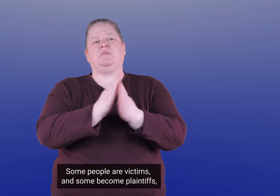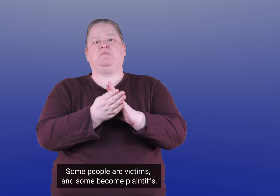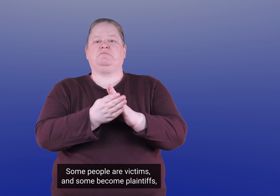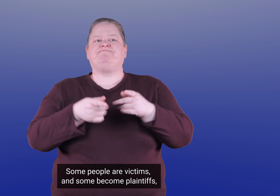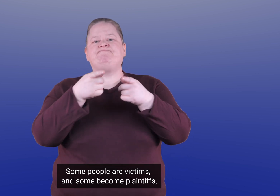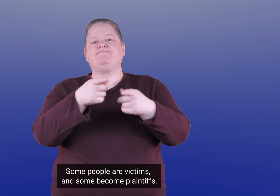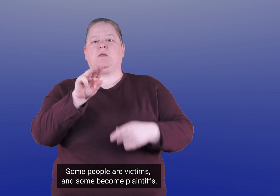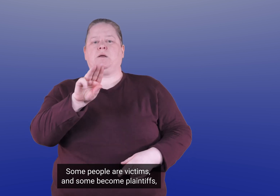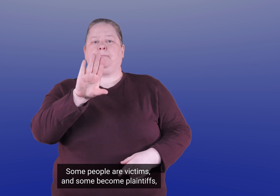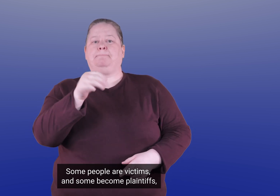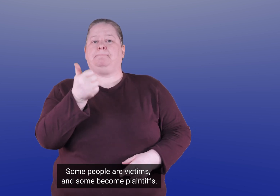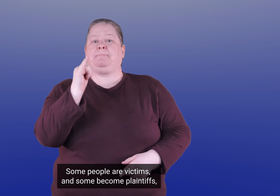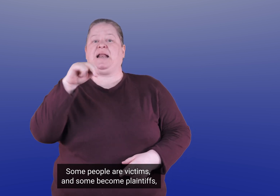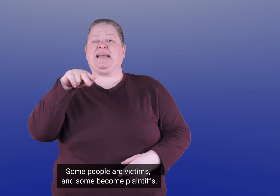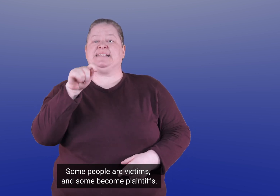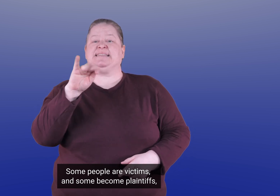and some are plaintiffs.